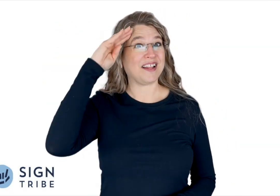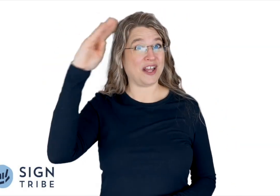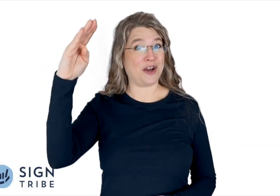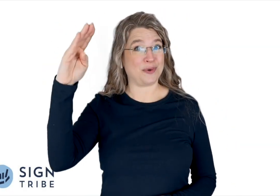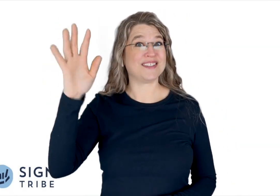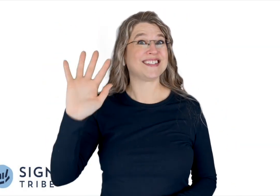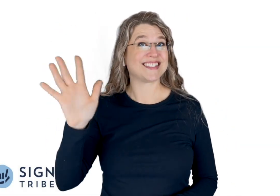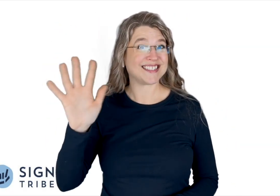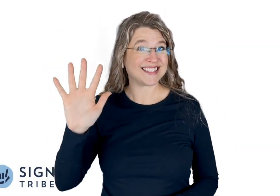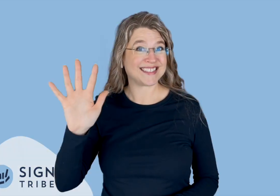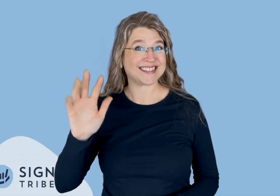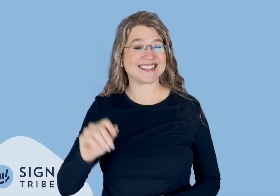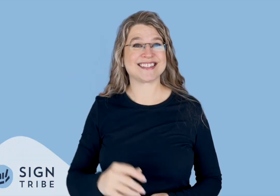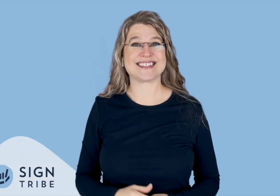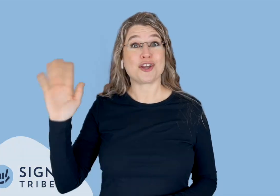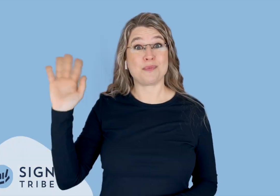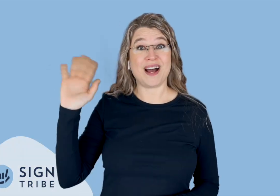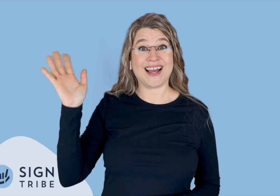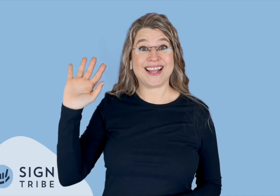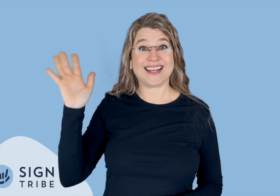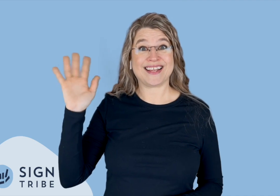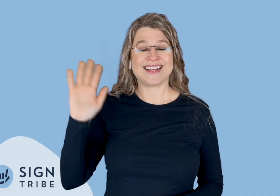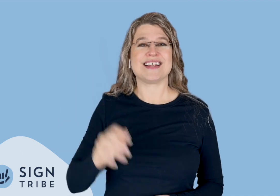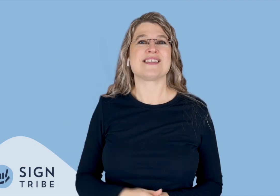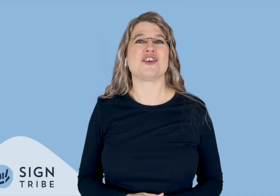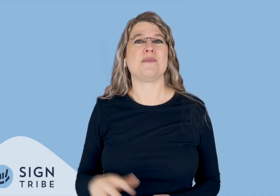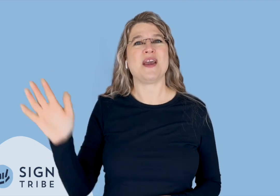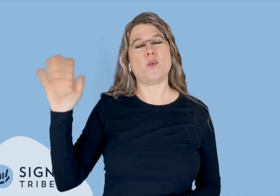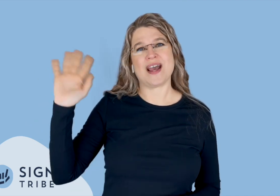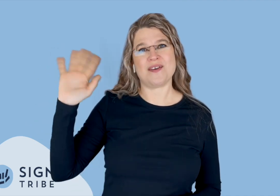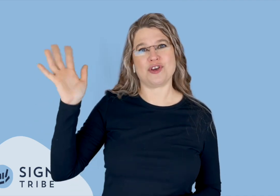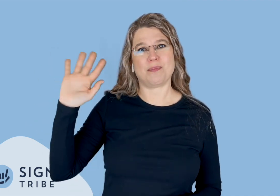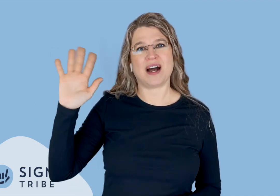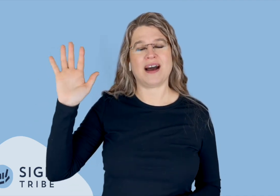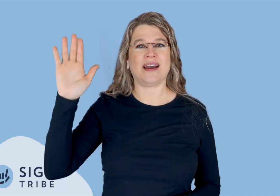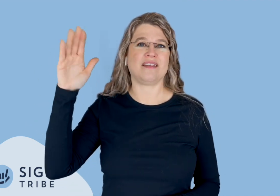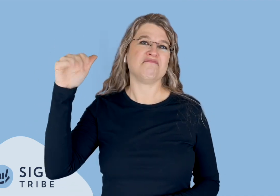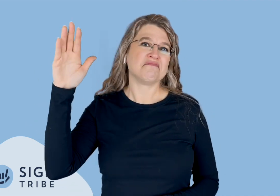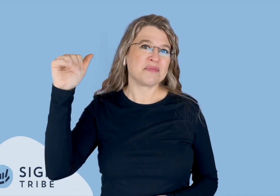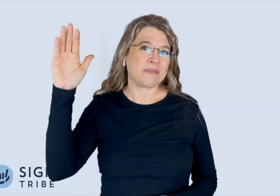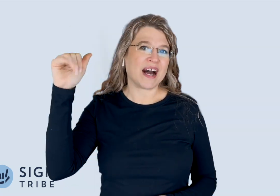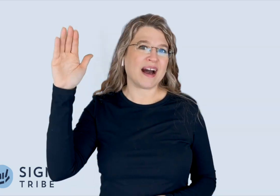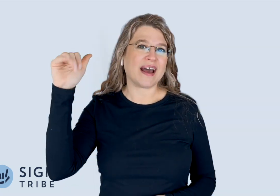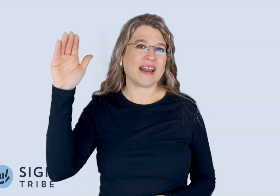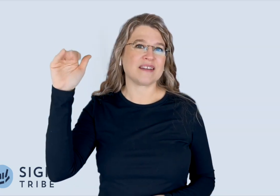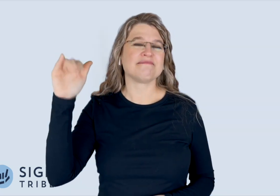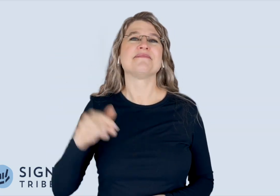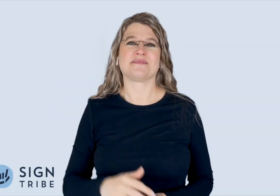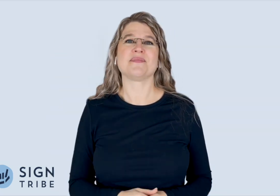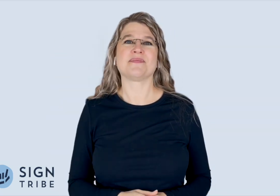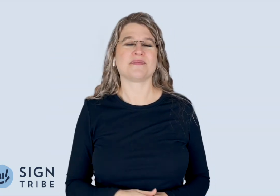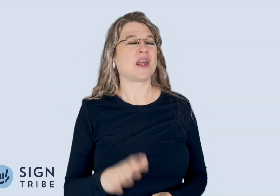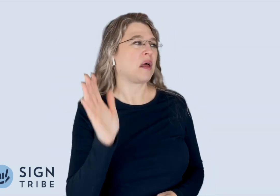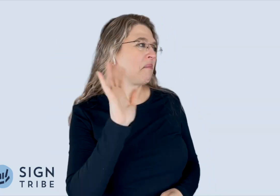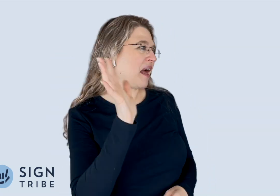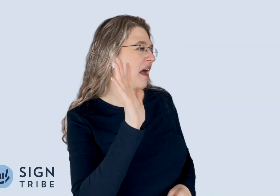Hello. Goodbye. So you may wave goodbye, bye.